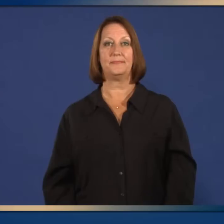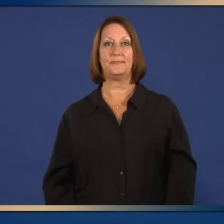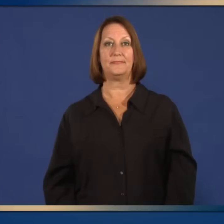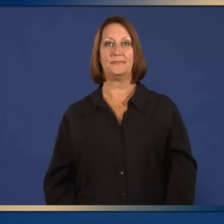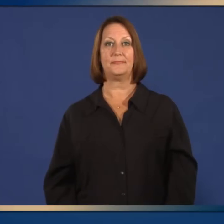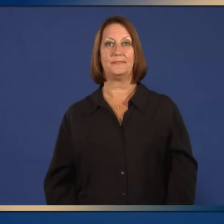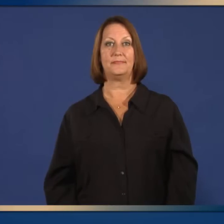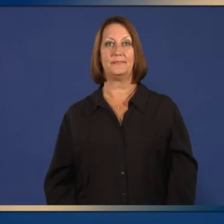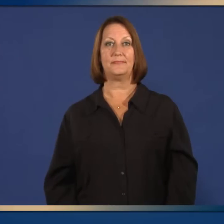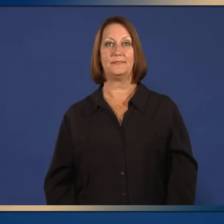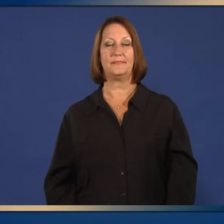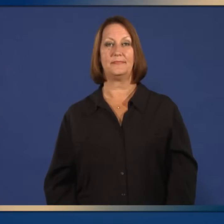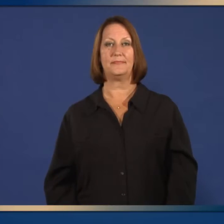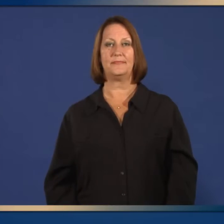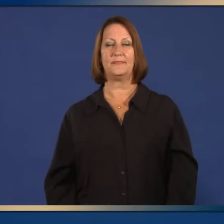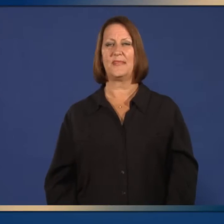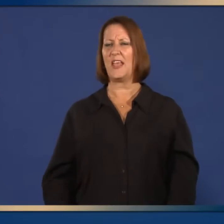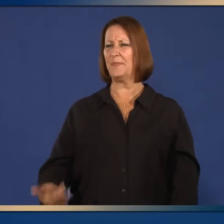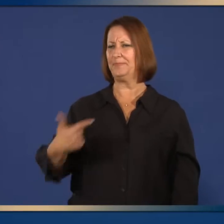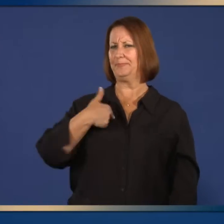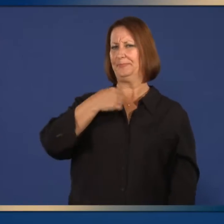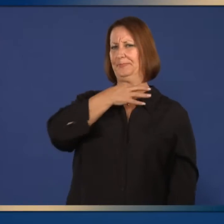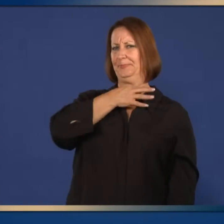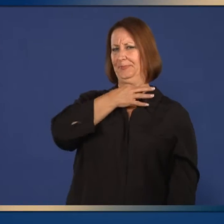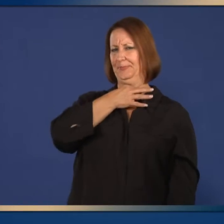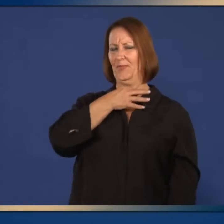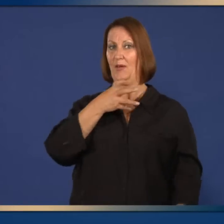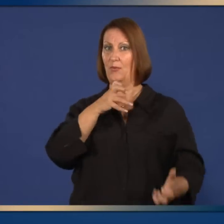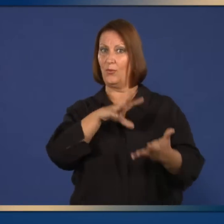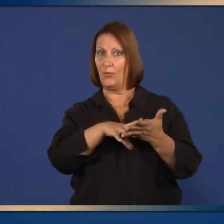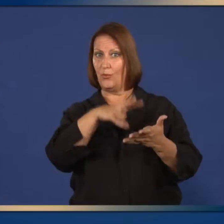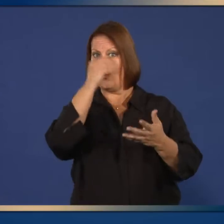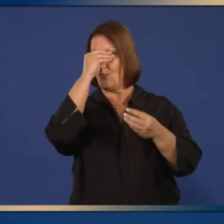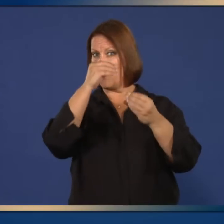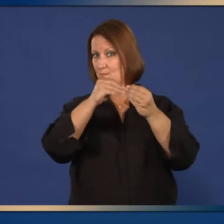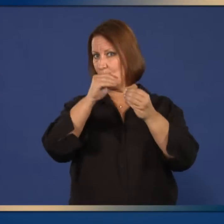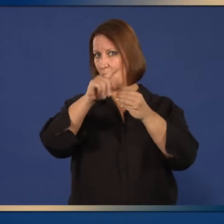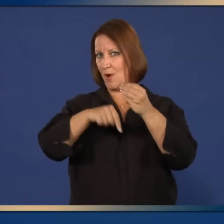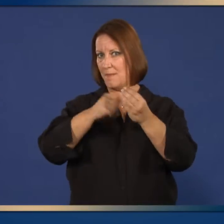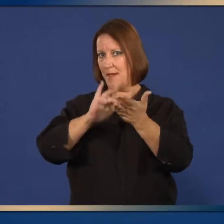8. How can I learn more?